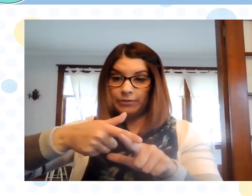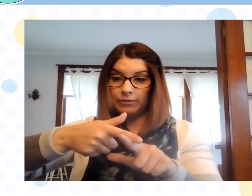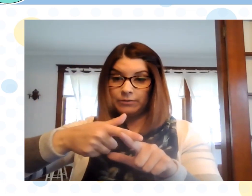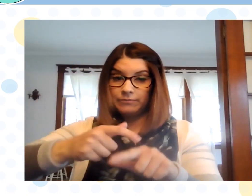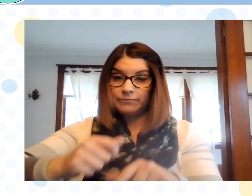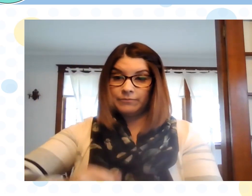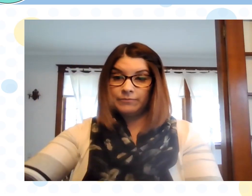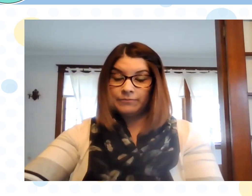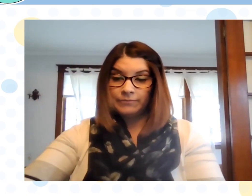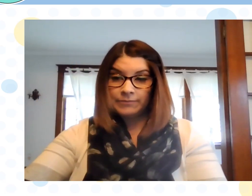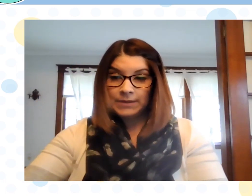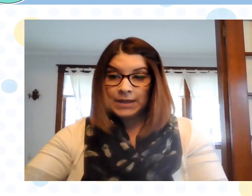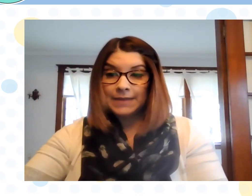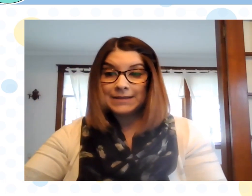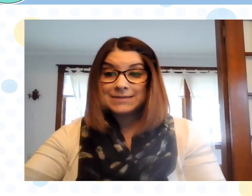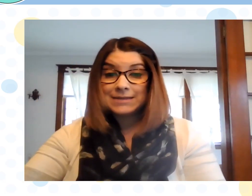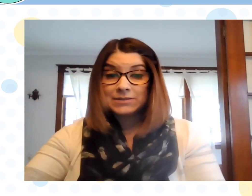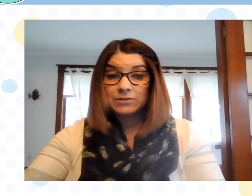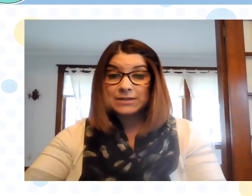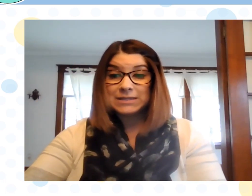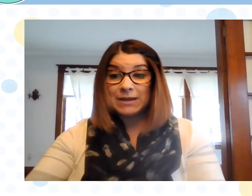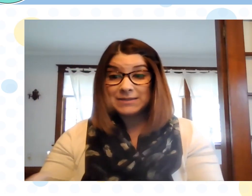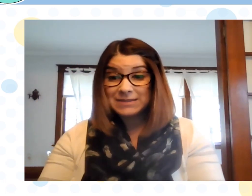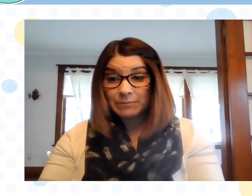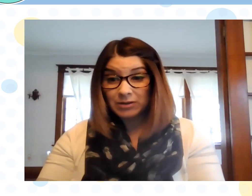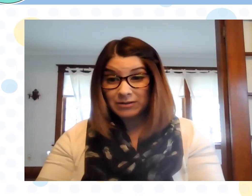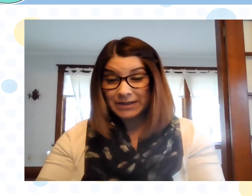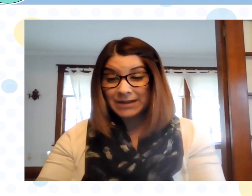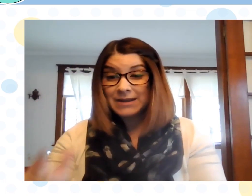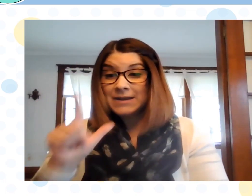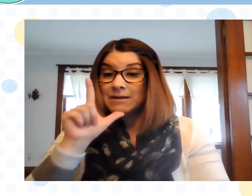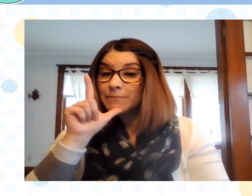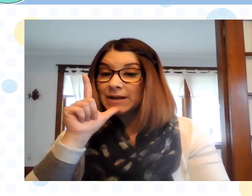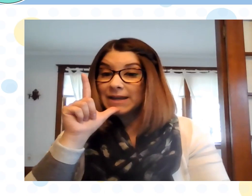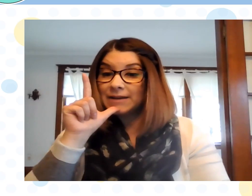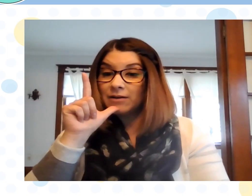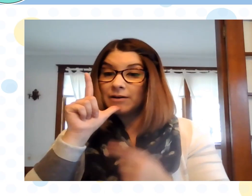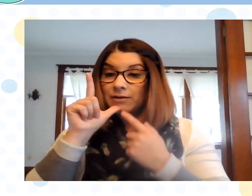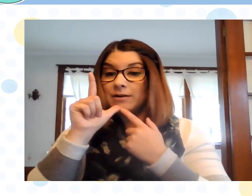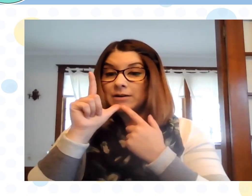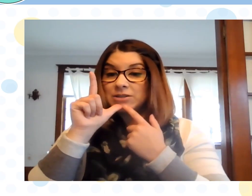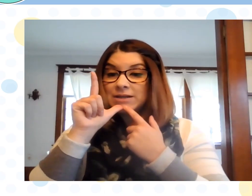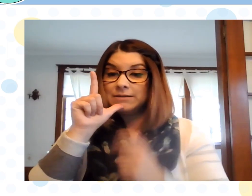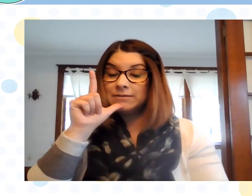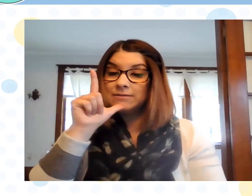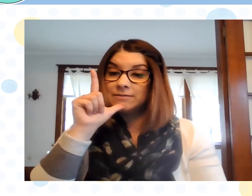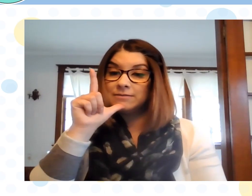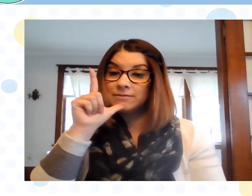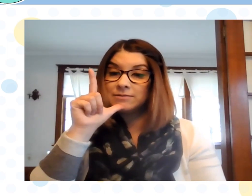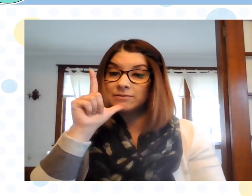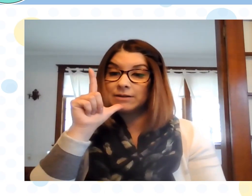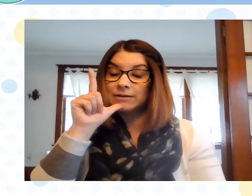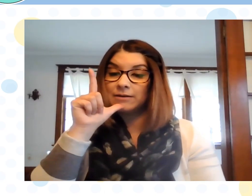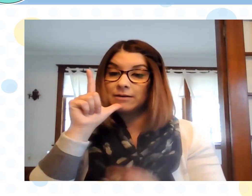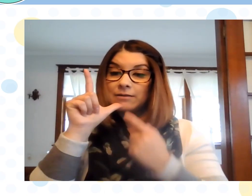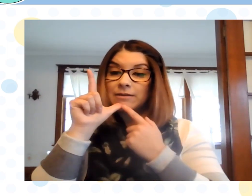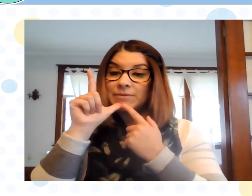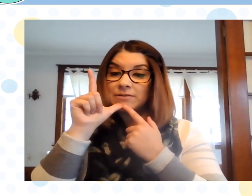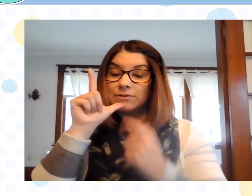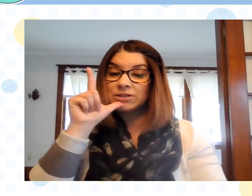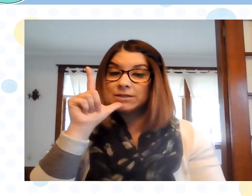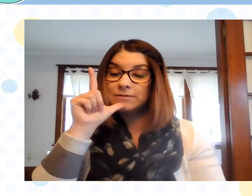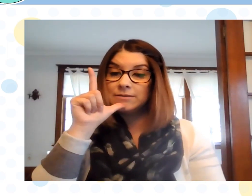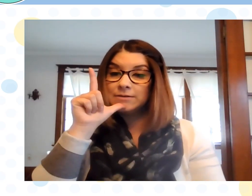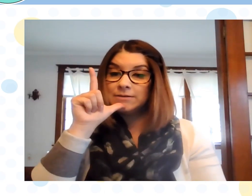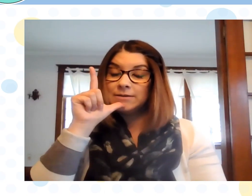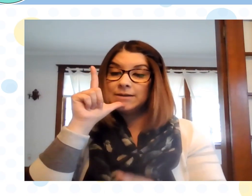Brother. And then sister is made similarly, but again on our chin. So our thumb is on our